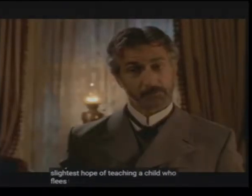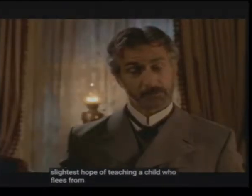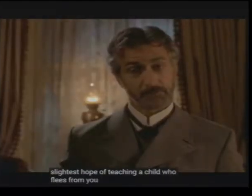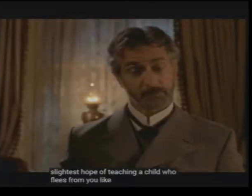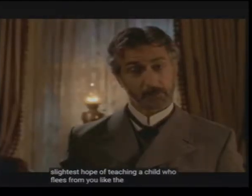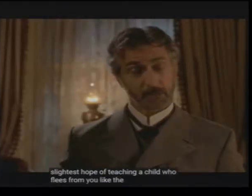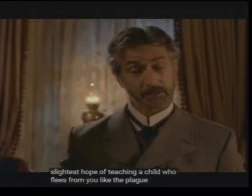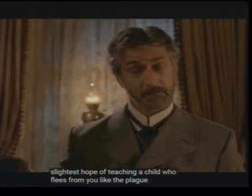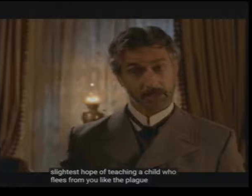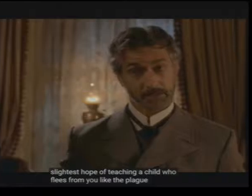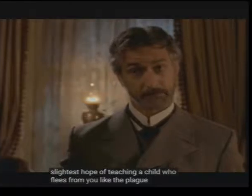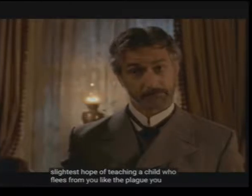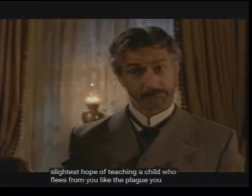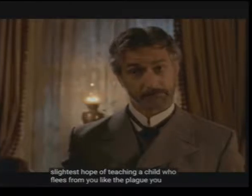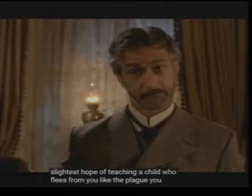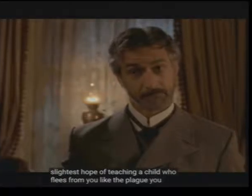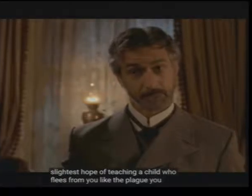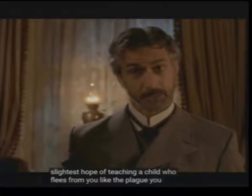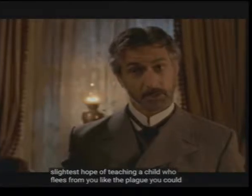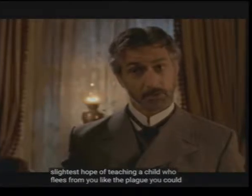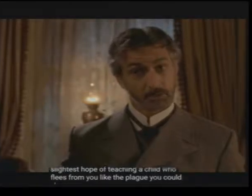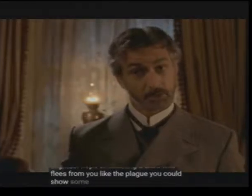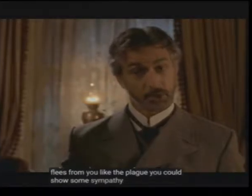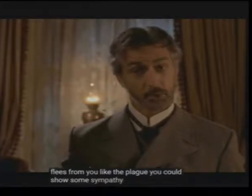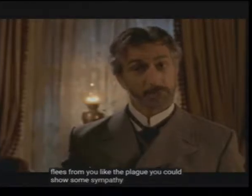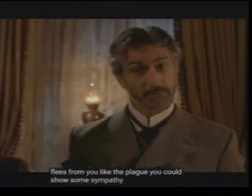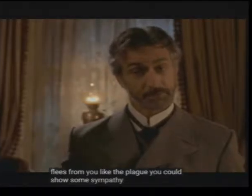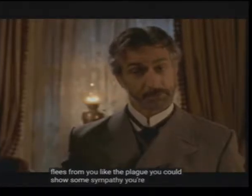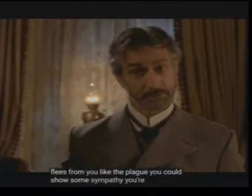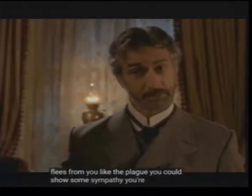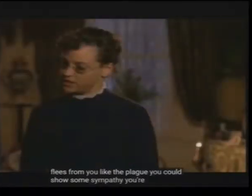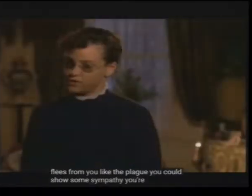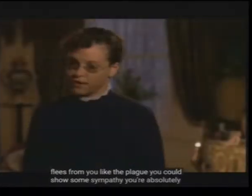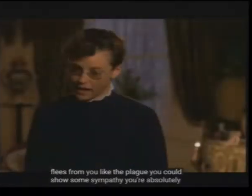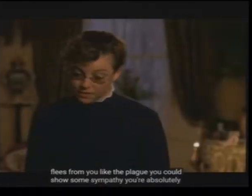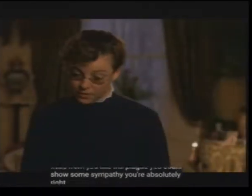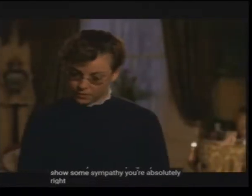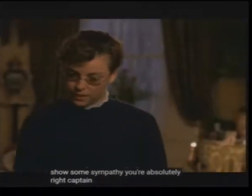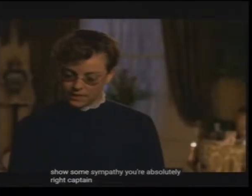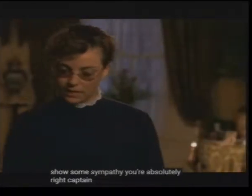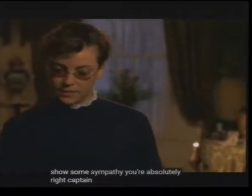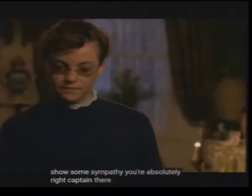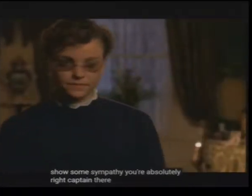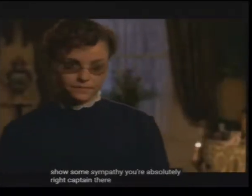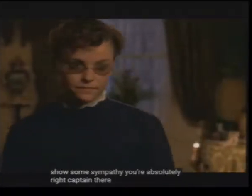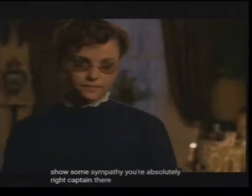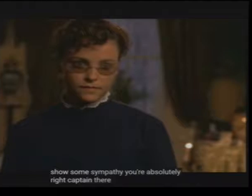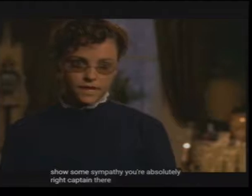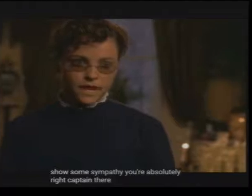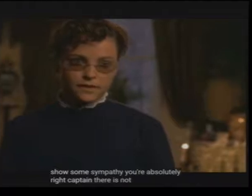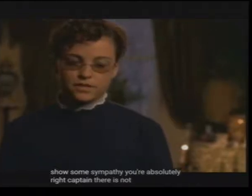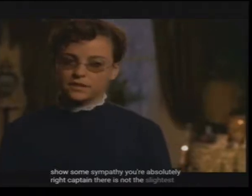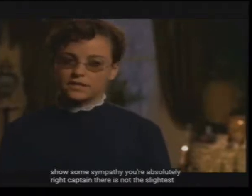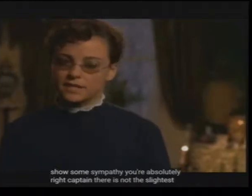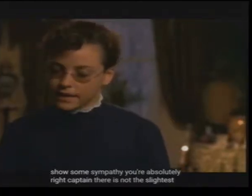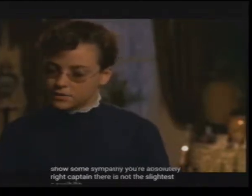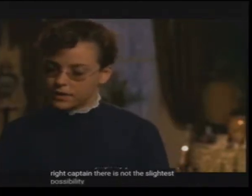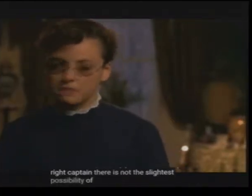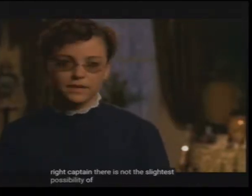from you like the plague. You could show some sympathy. You're absolutely right, Captain. There's not the slightest possibility